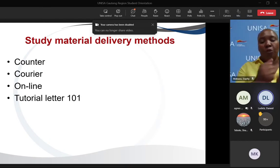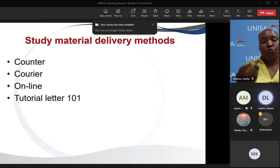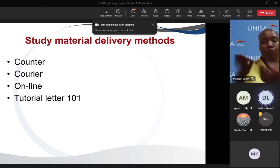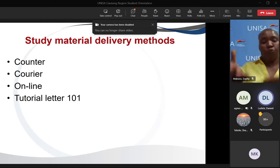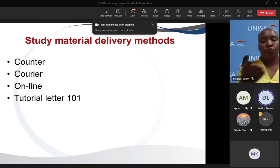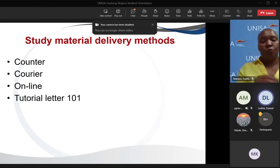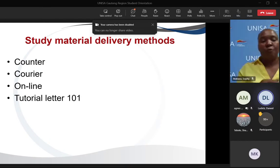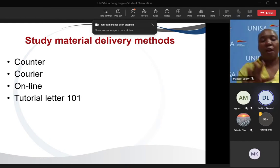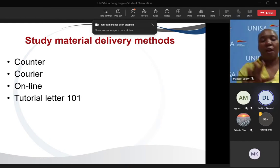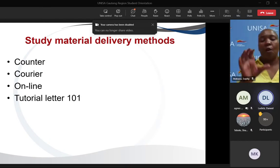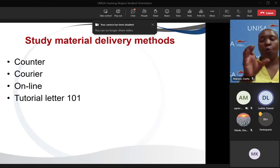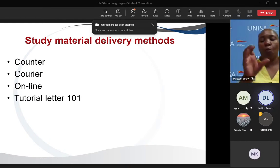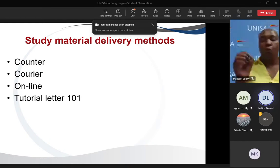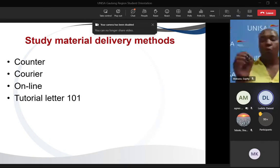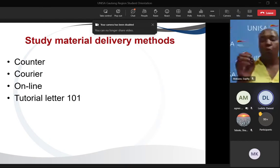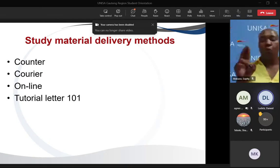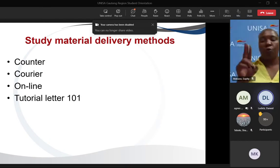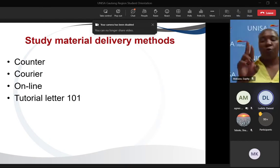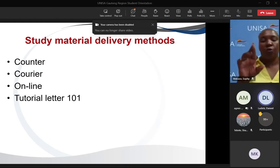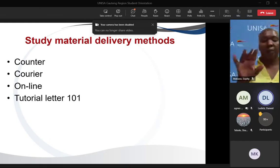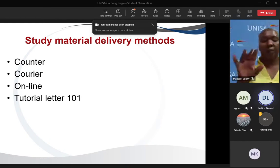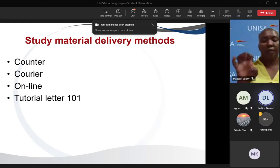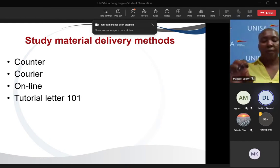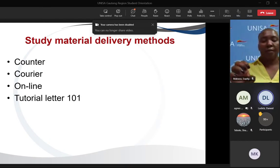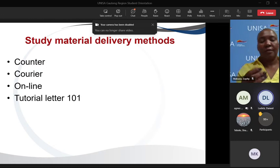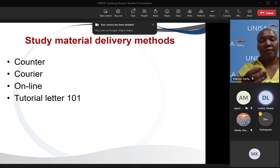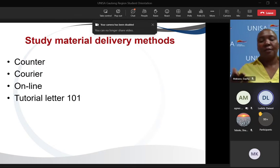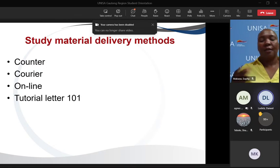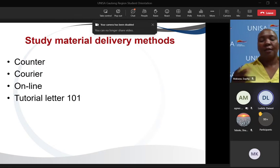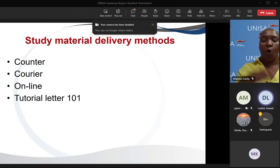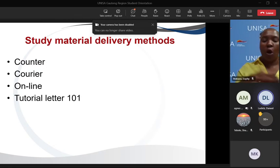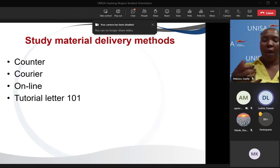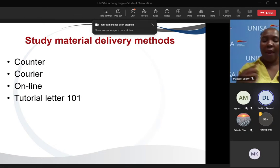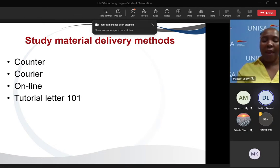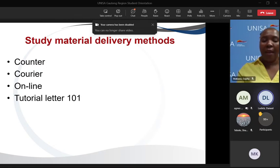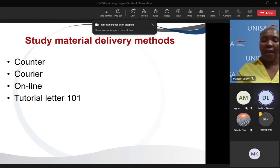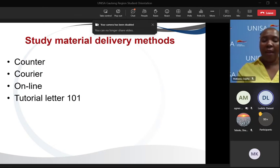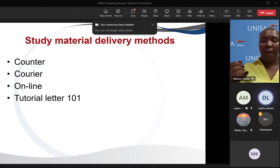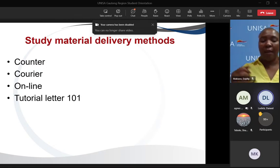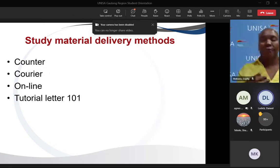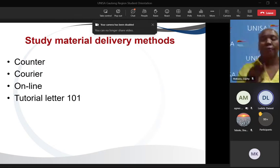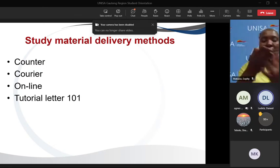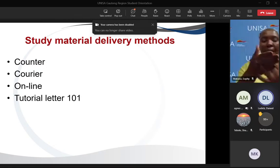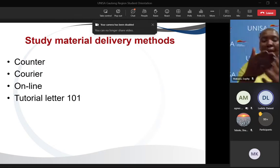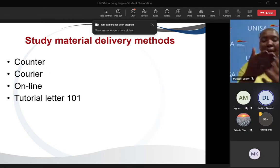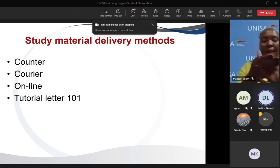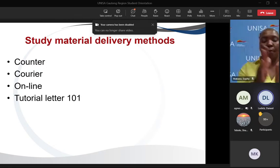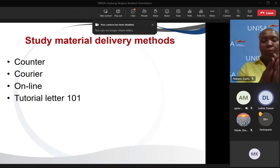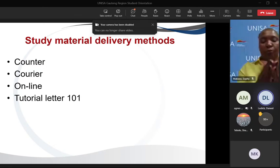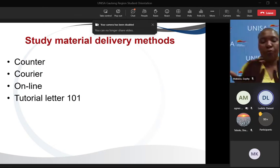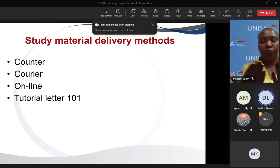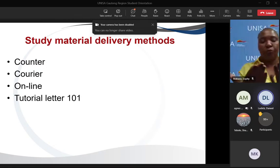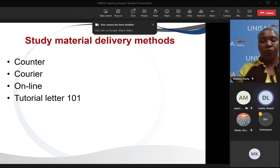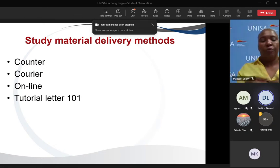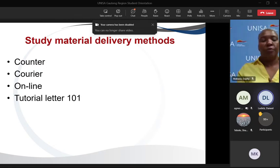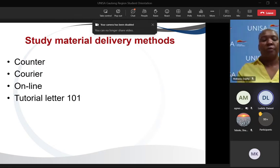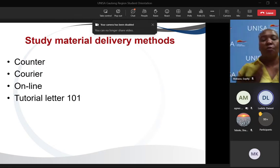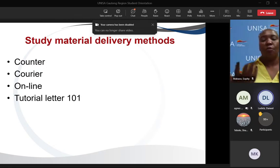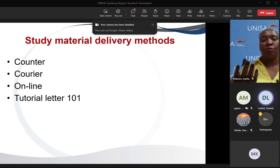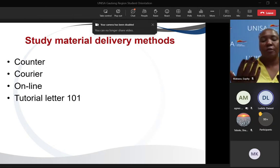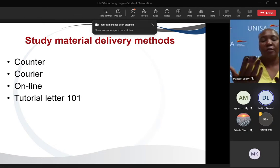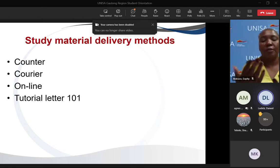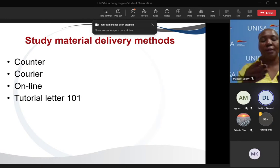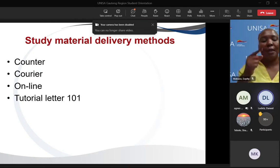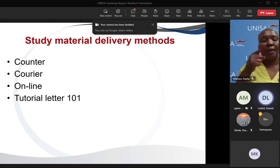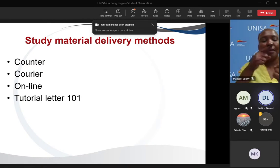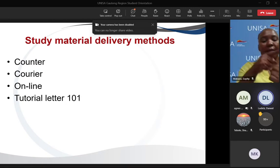available on online on my unisa if you have problems with study material not received you can direct queries to